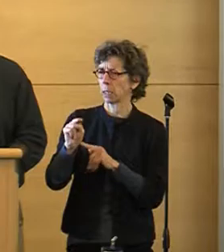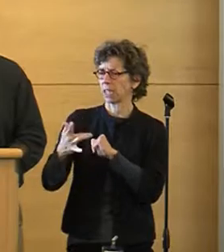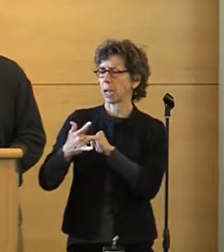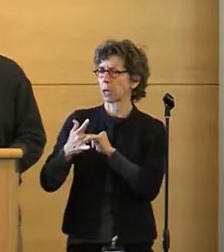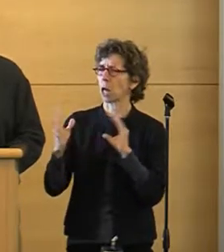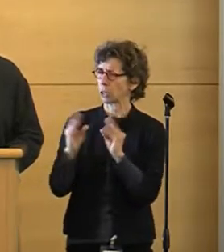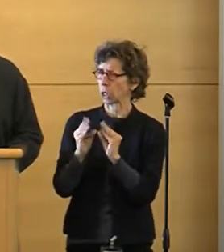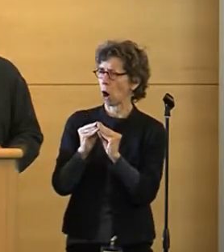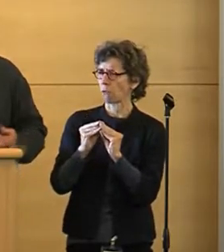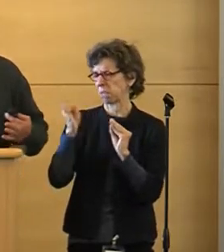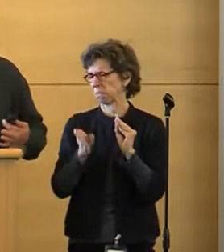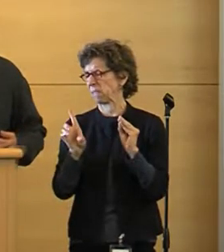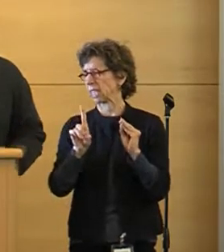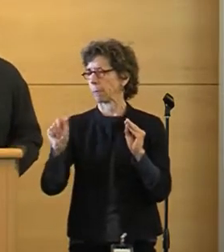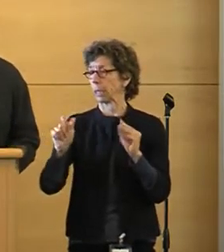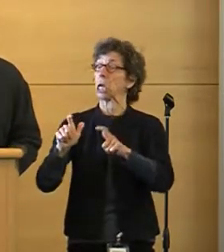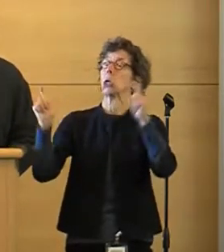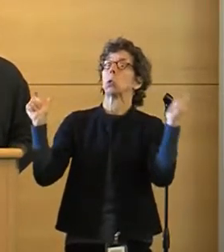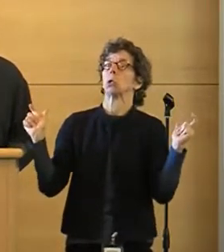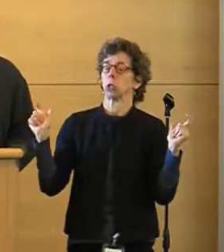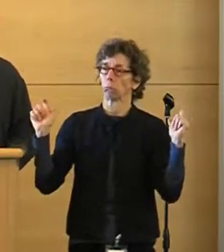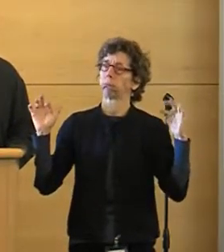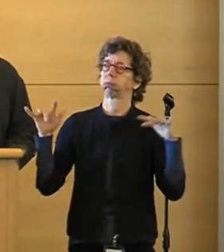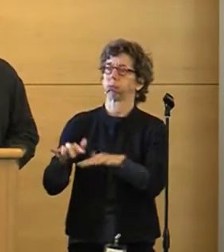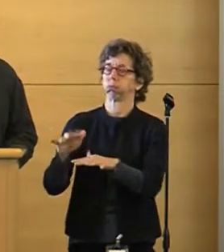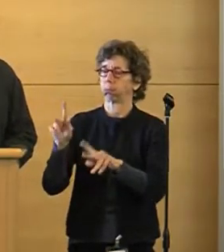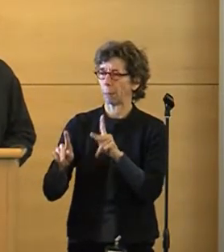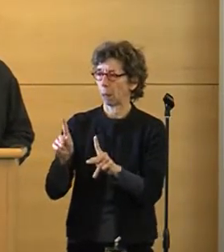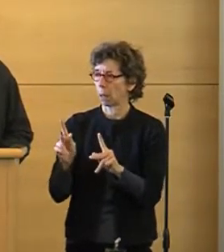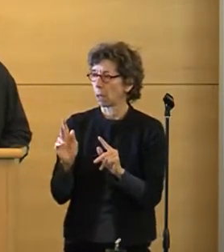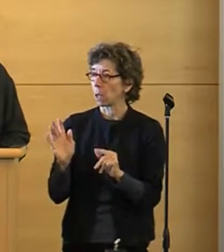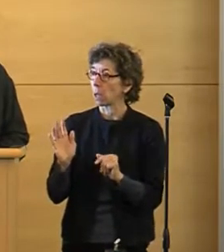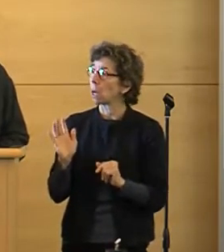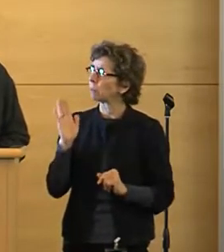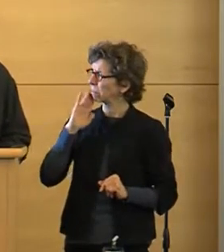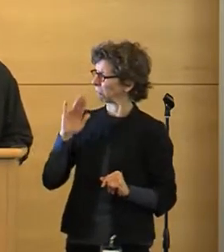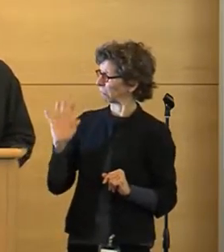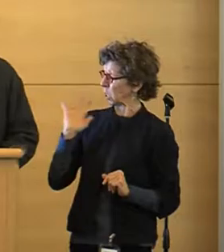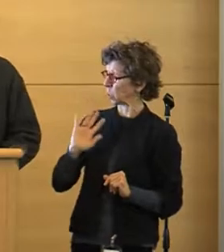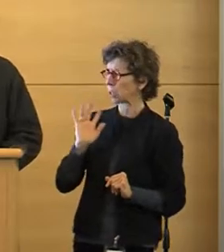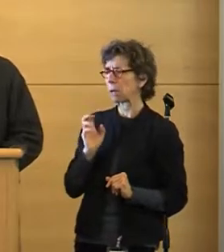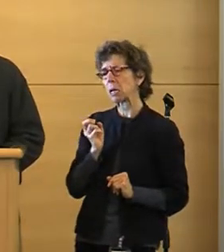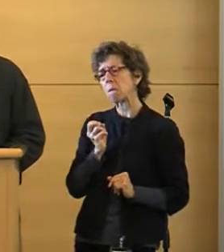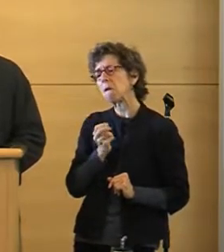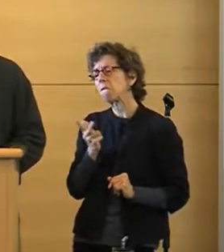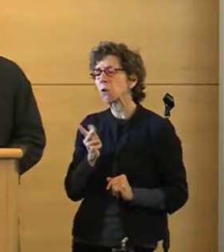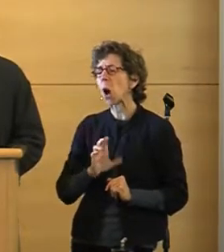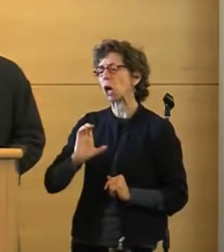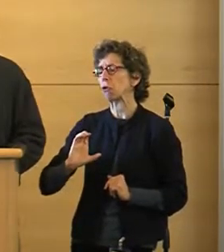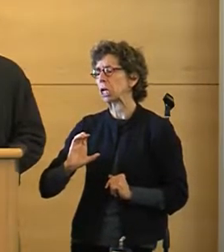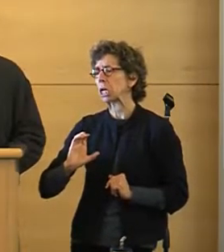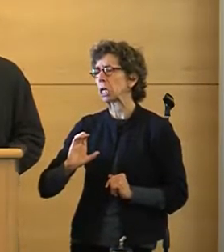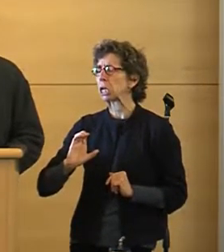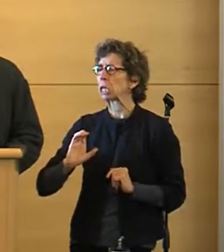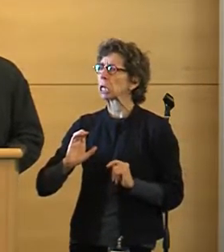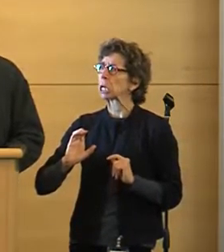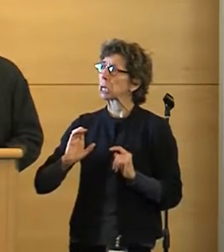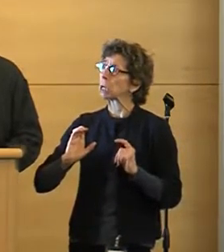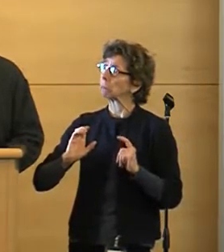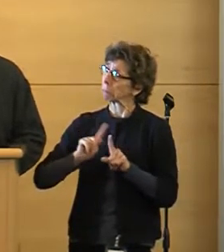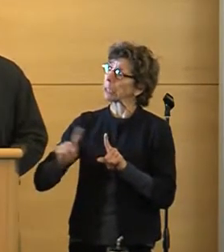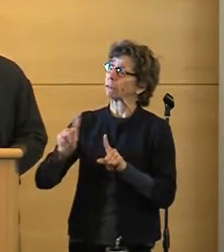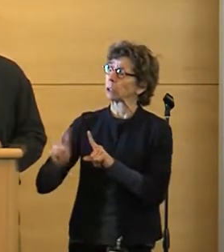email and all that. And it's incredibly rich and incredibly diverse. Just a couple weeks ago, I was in San Diego